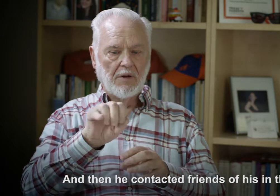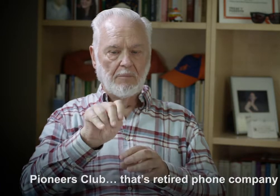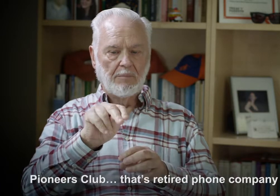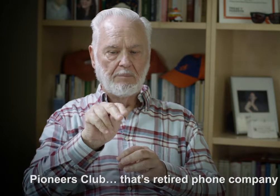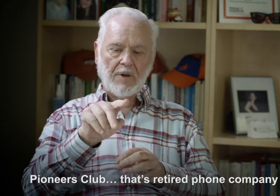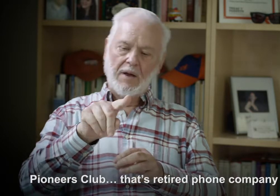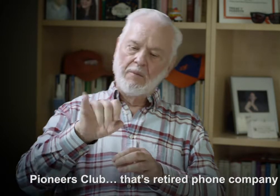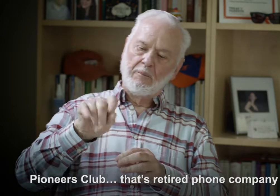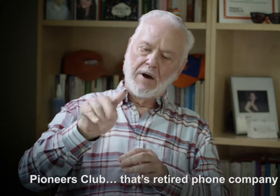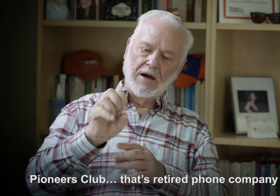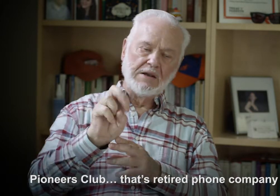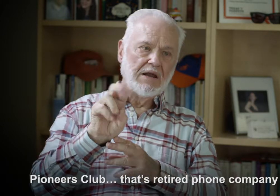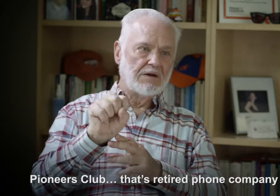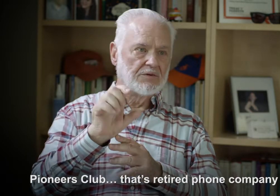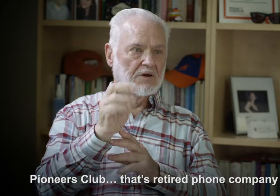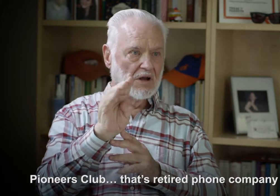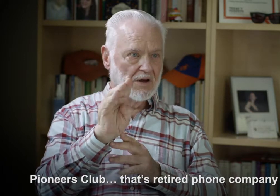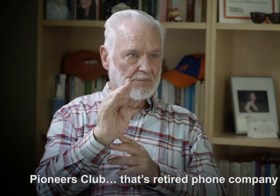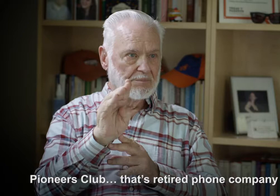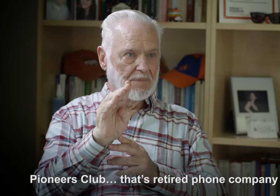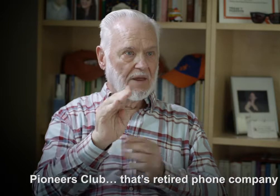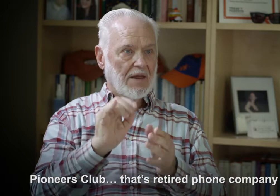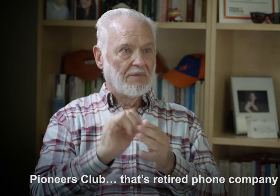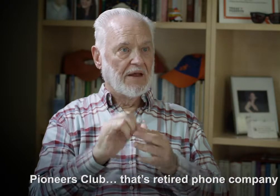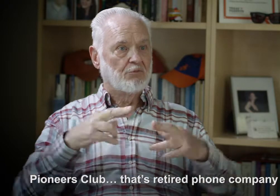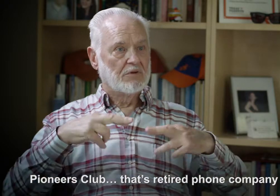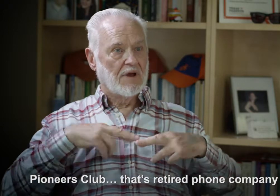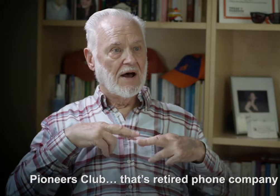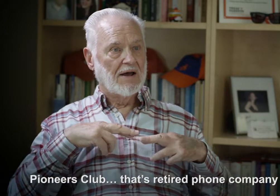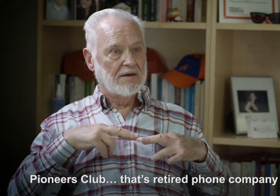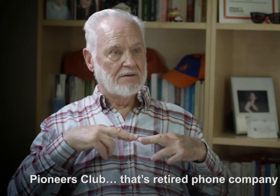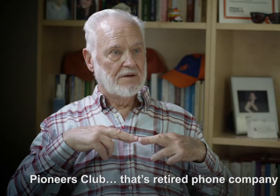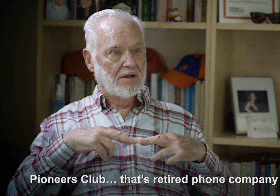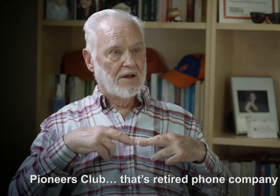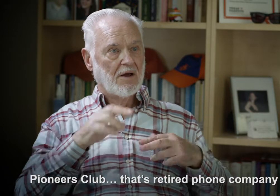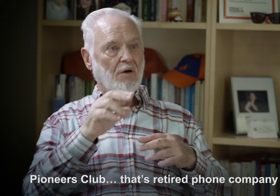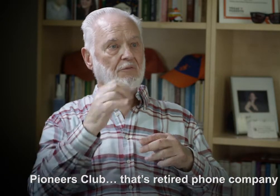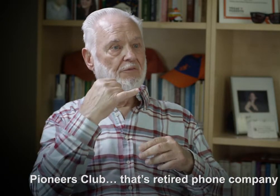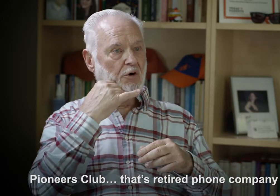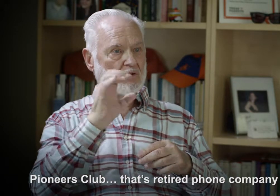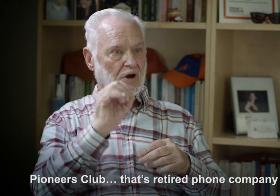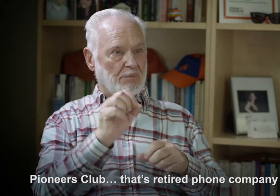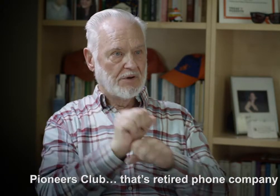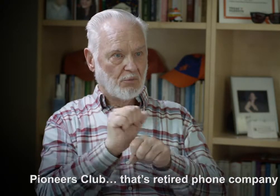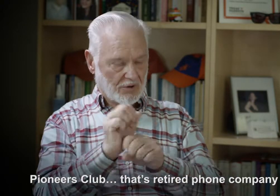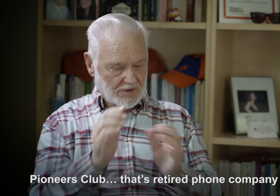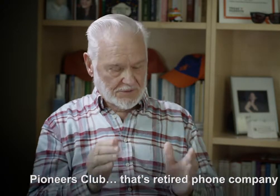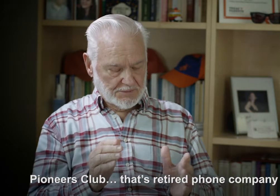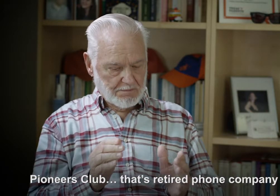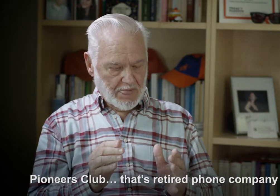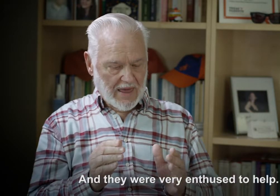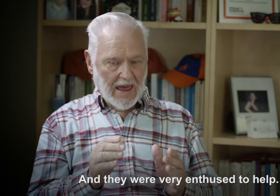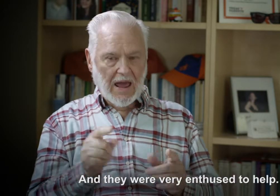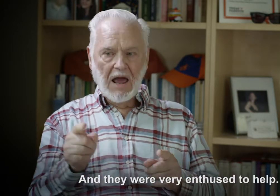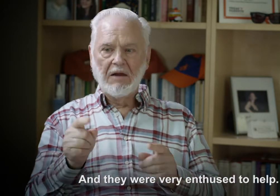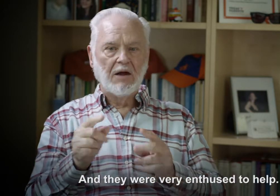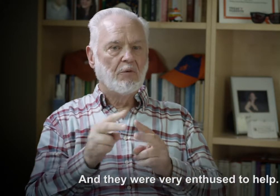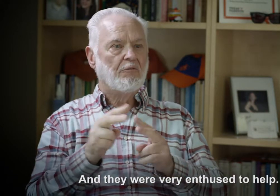Pioneers Club. That's retired phone company workers. And they were